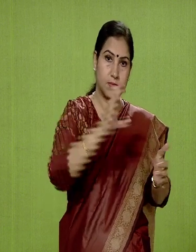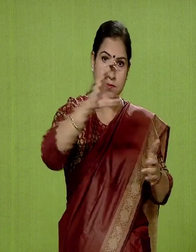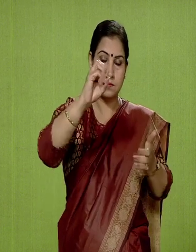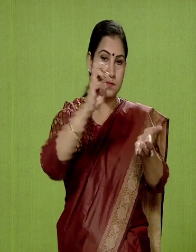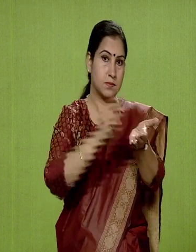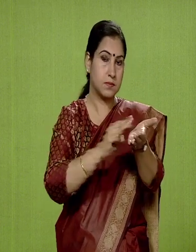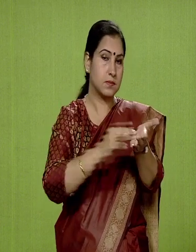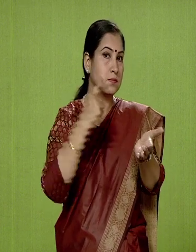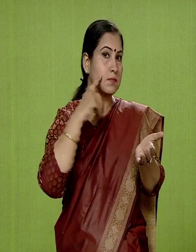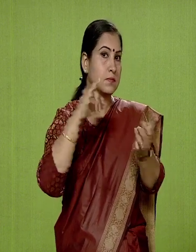Nehru Report,